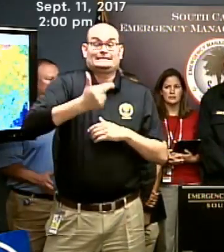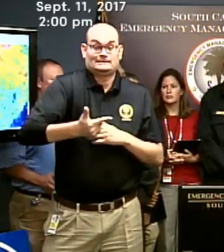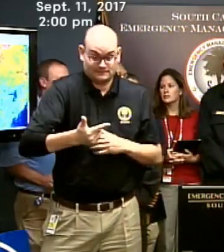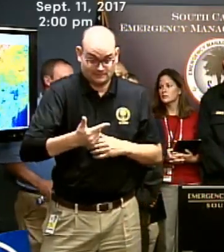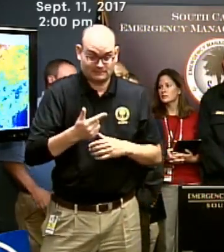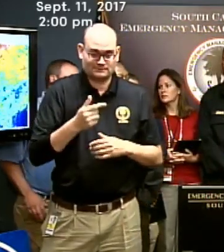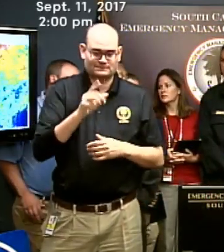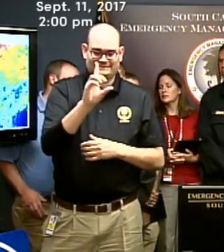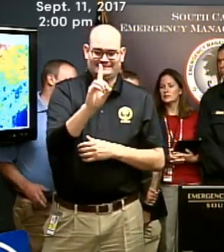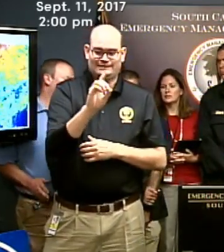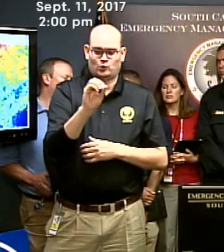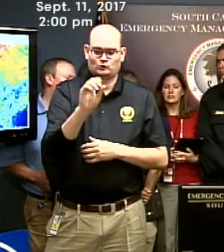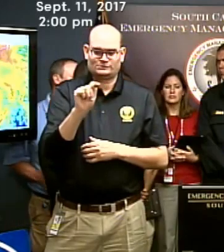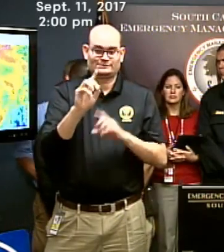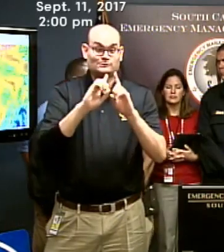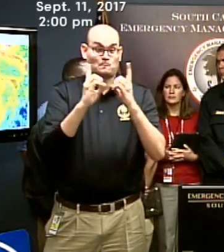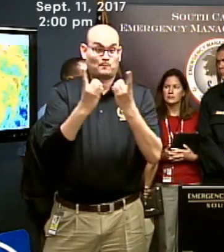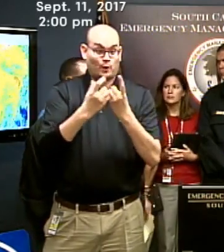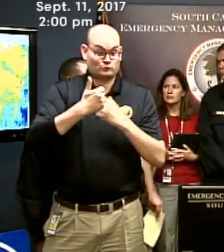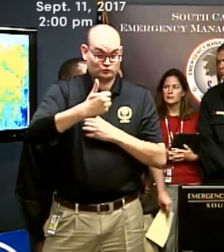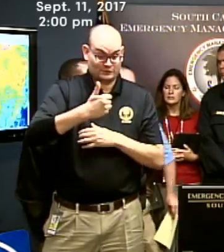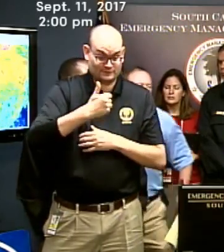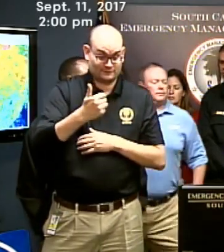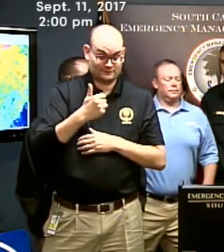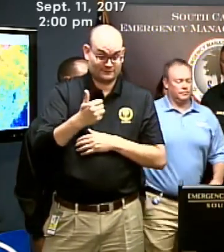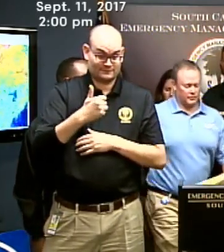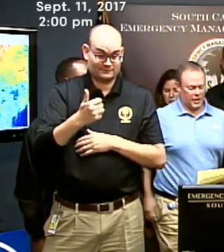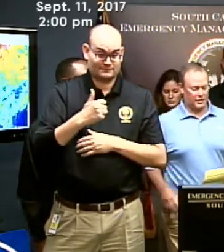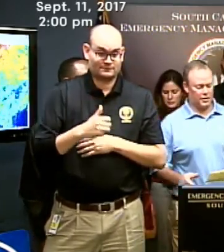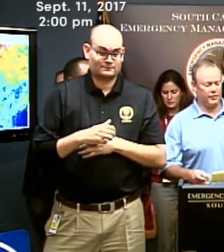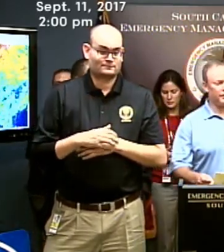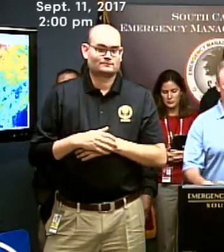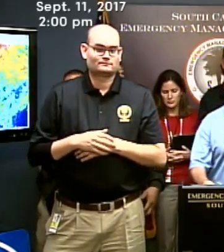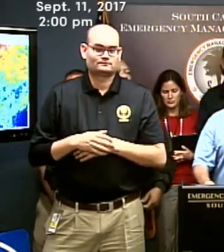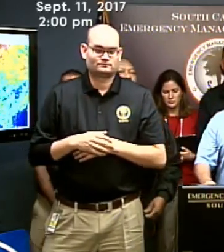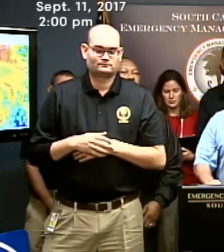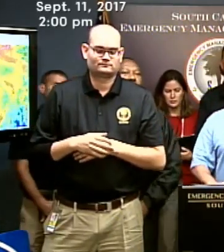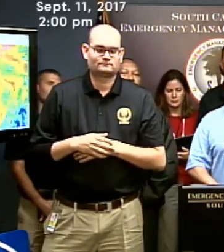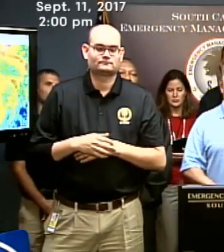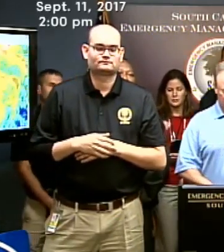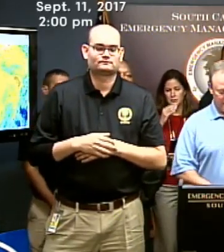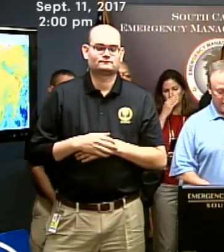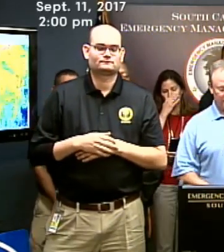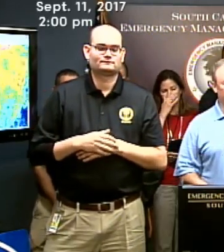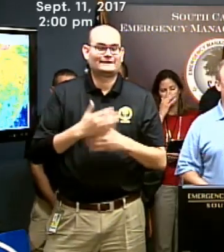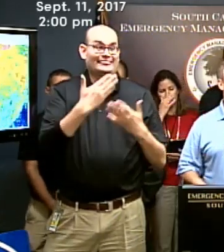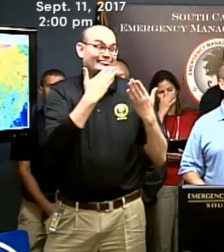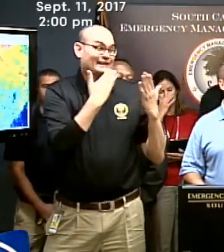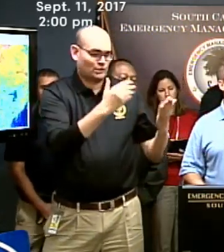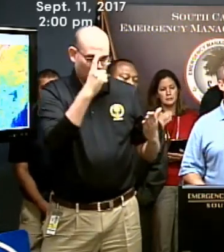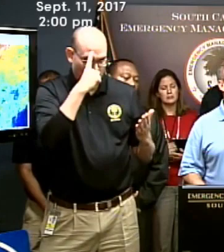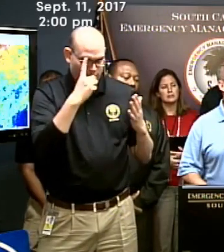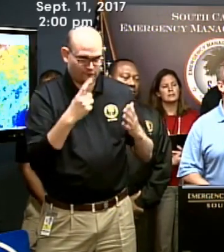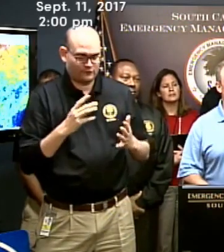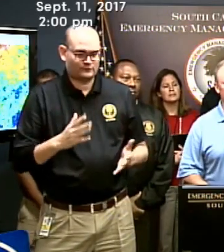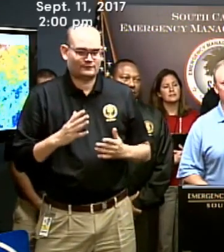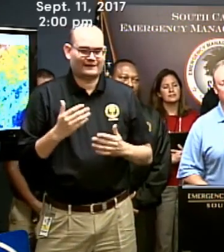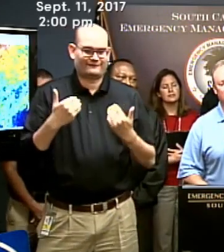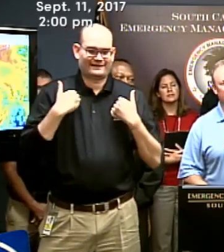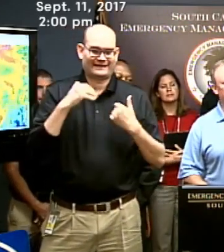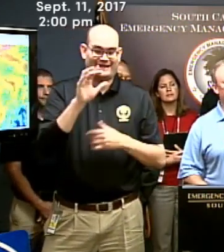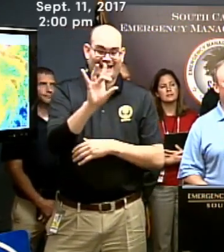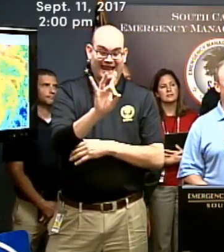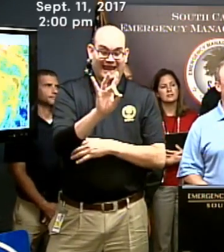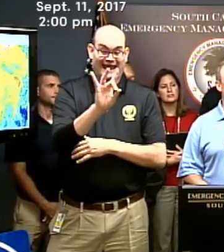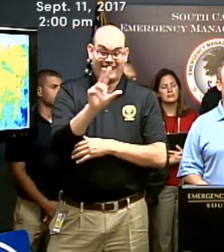Deputy Secretary Leland Colvin. Thank you, Governor. Yes, sir. As the Governor mentioned, we have 83 roads